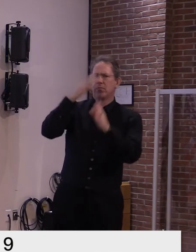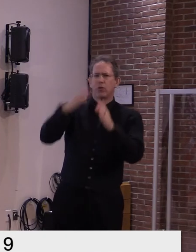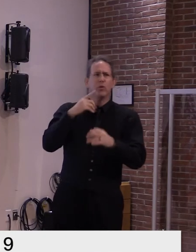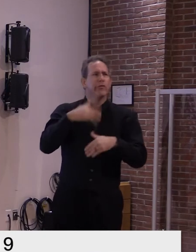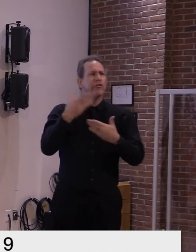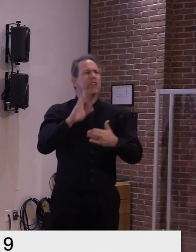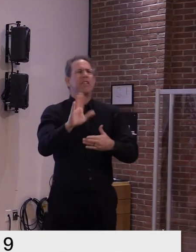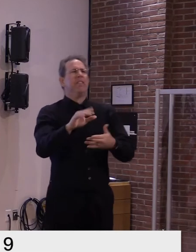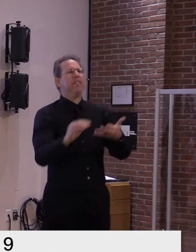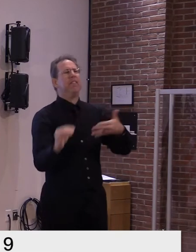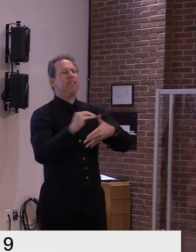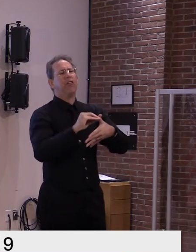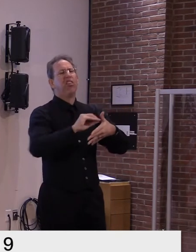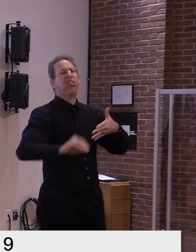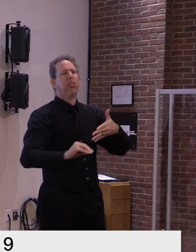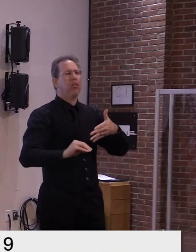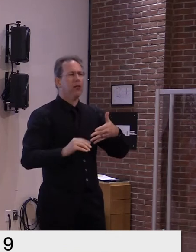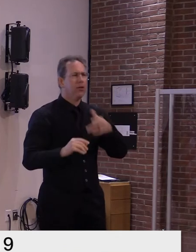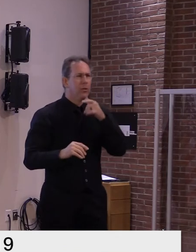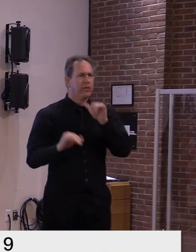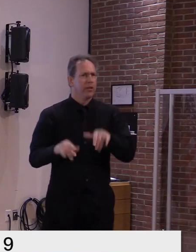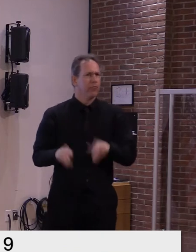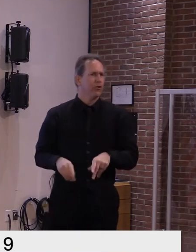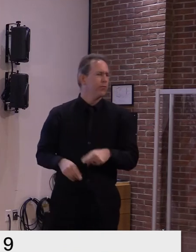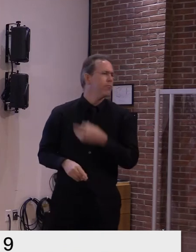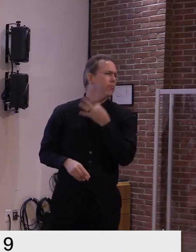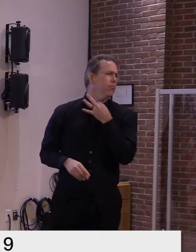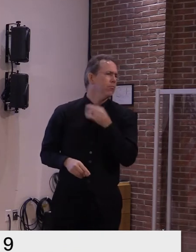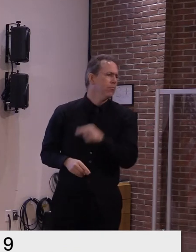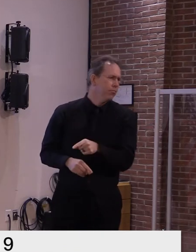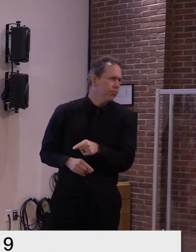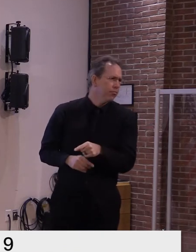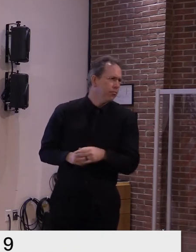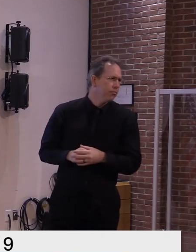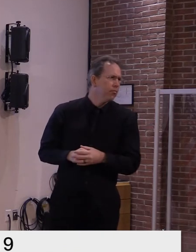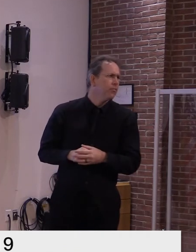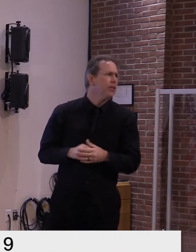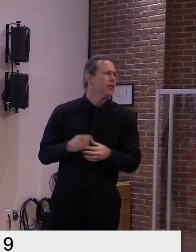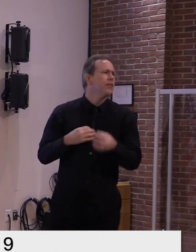distribute those vaccines on an